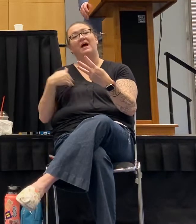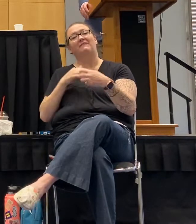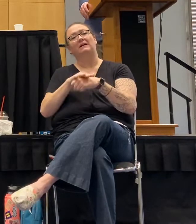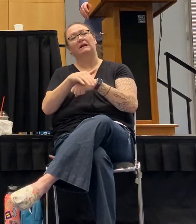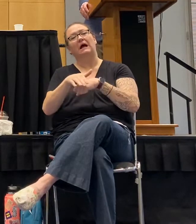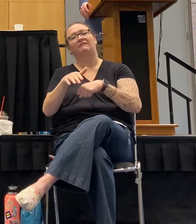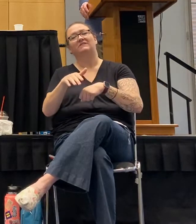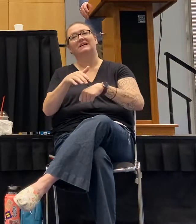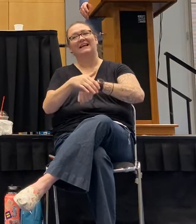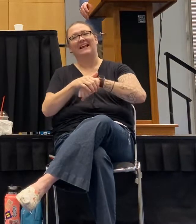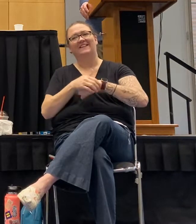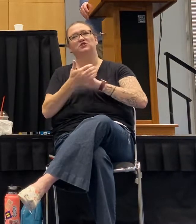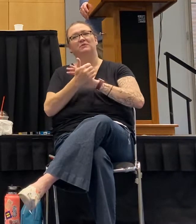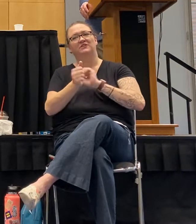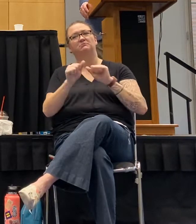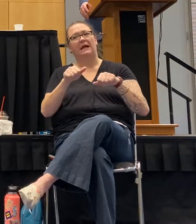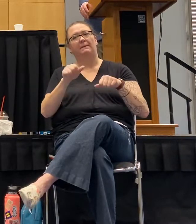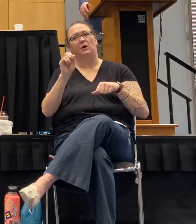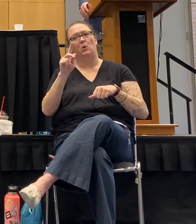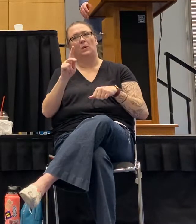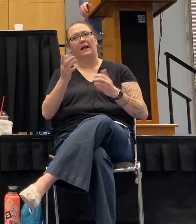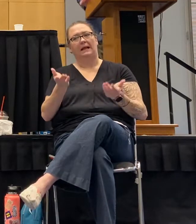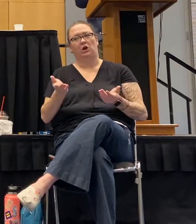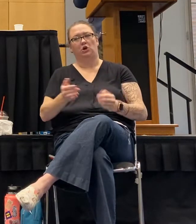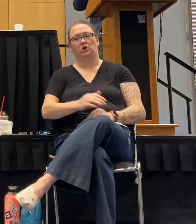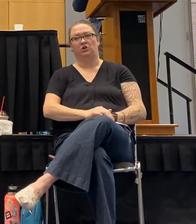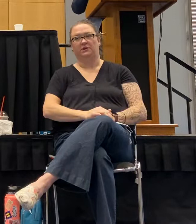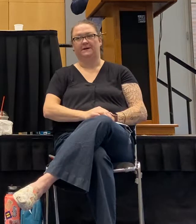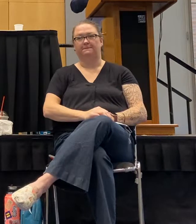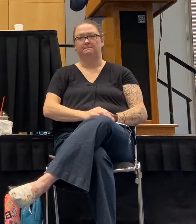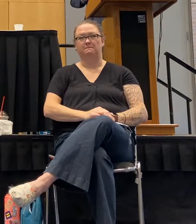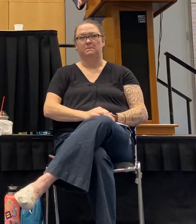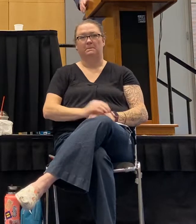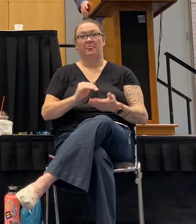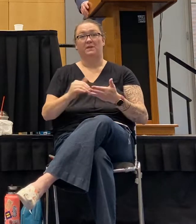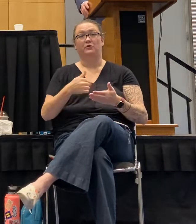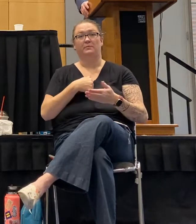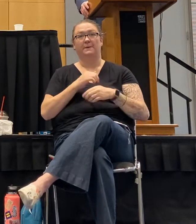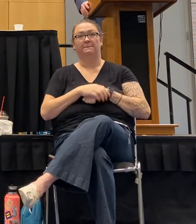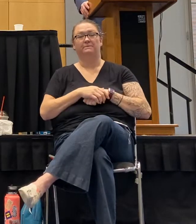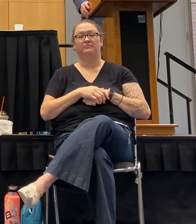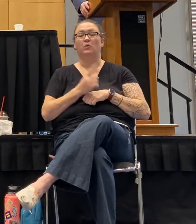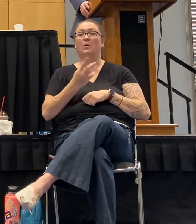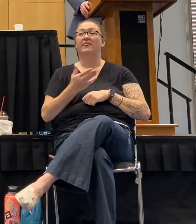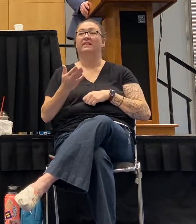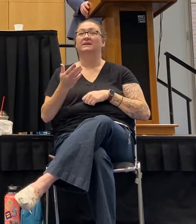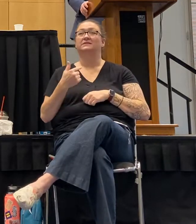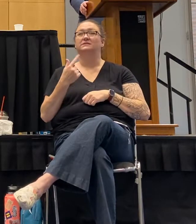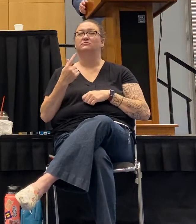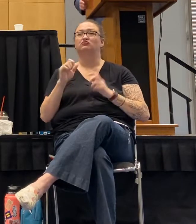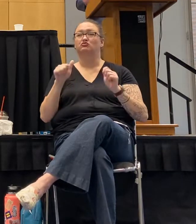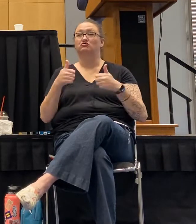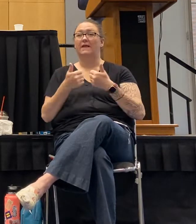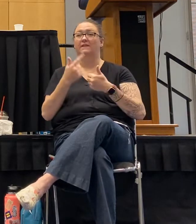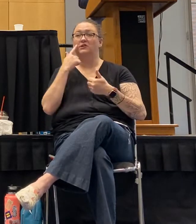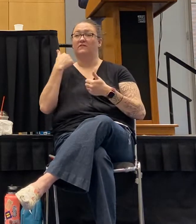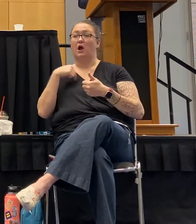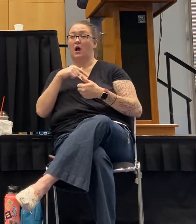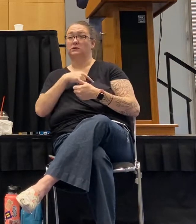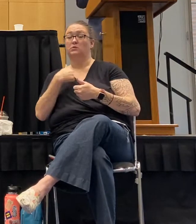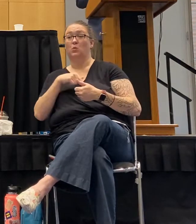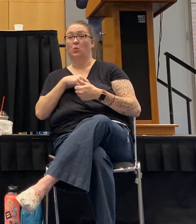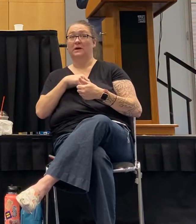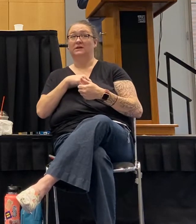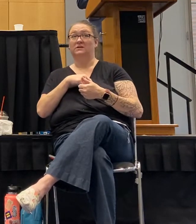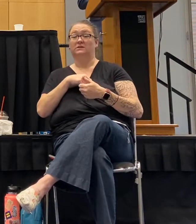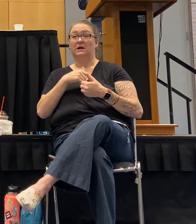English proficiency to be able to be okay here. Pardon me. And so one of the things that was challenging for us, so we ended